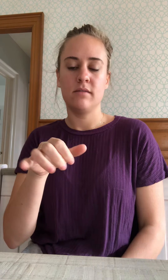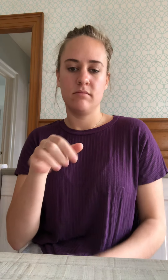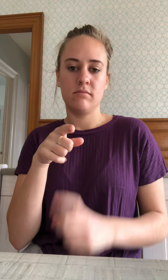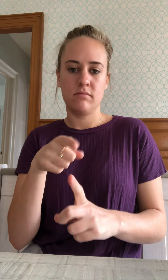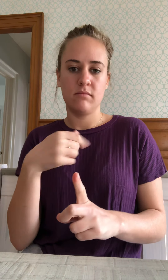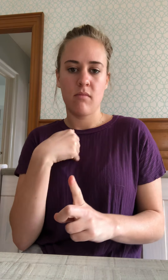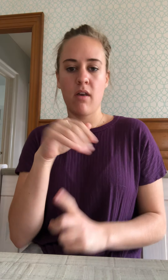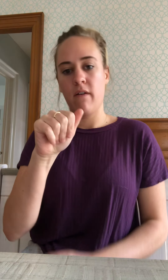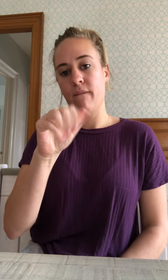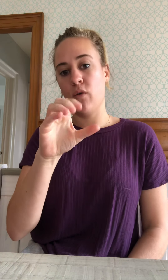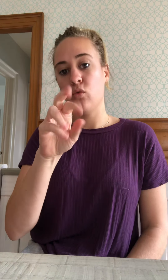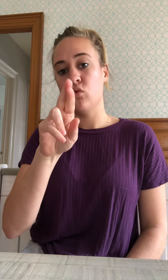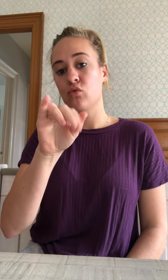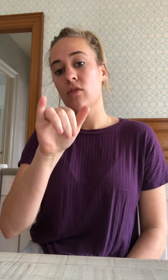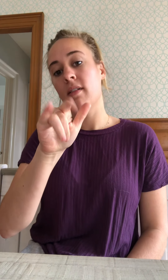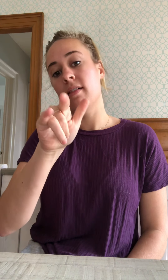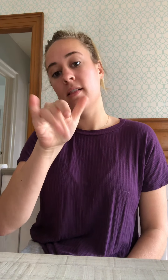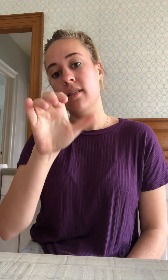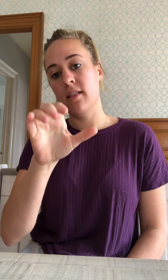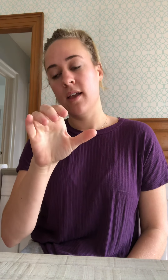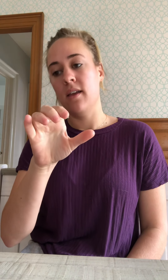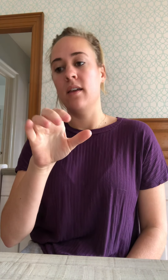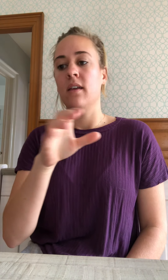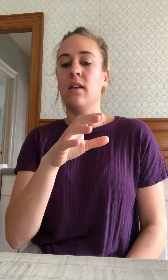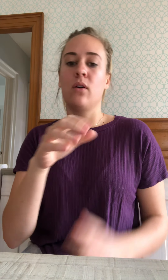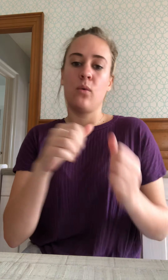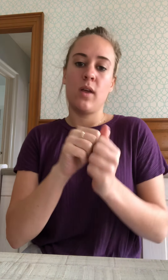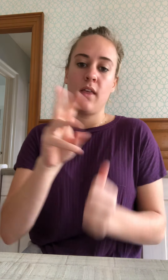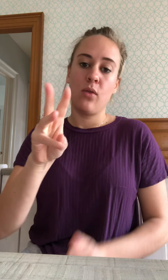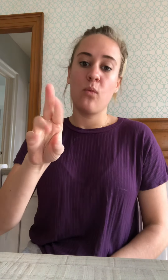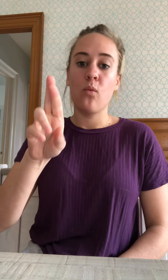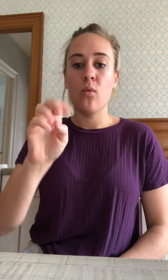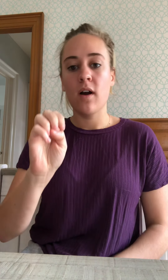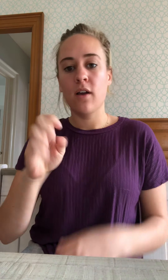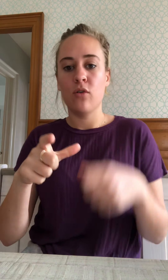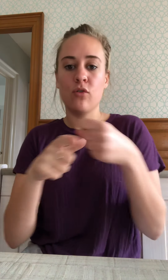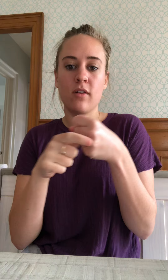clasps, and the invisible type.